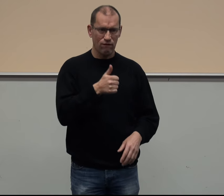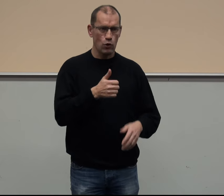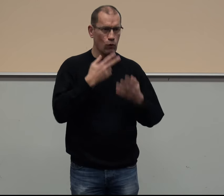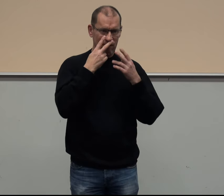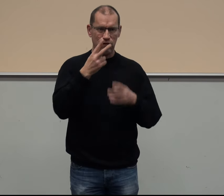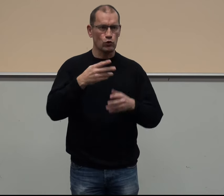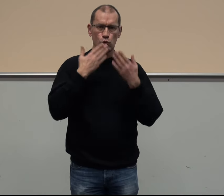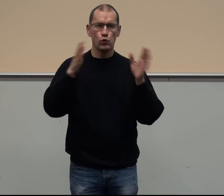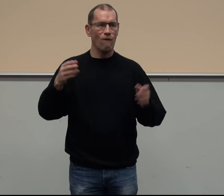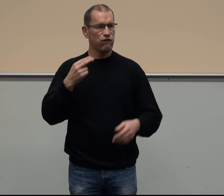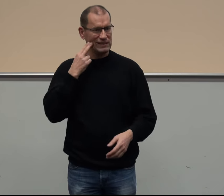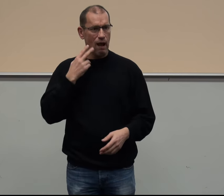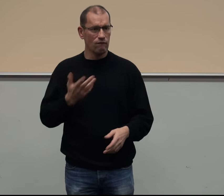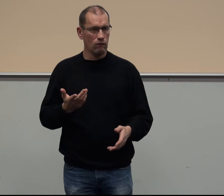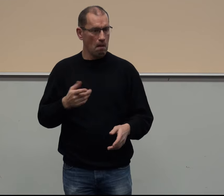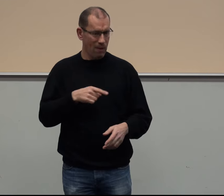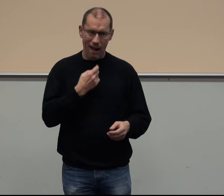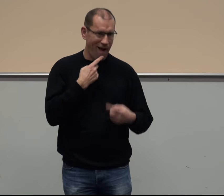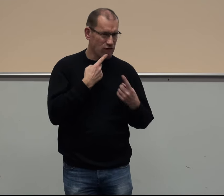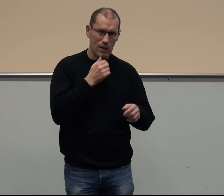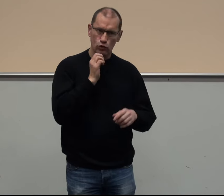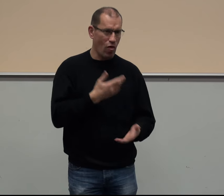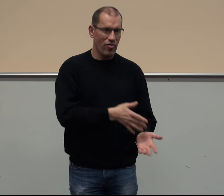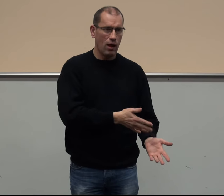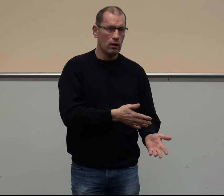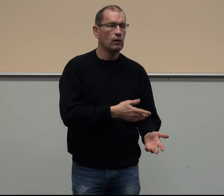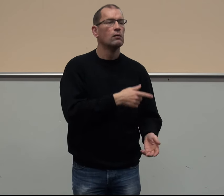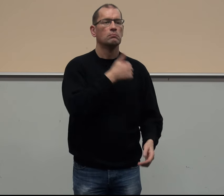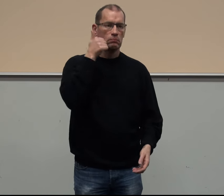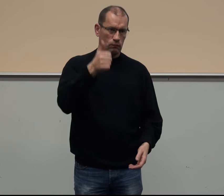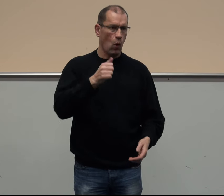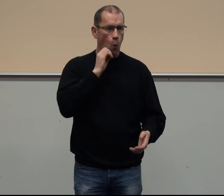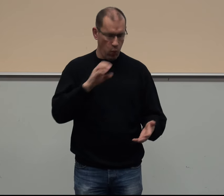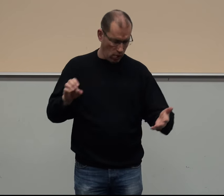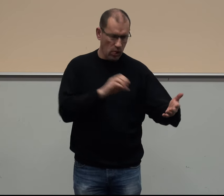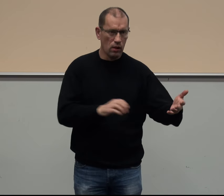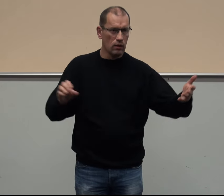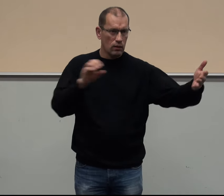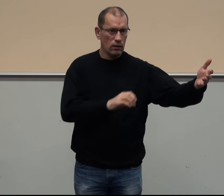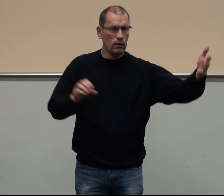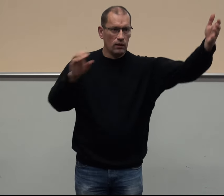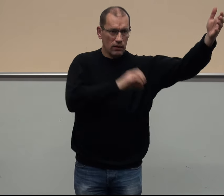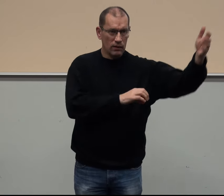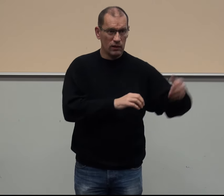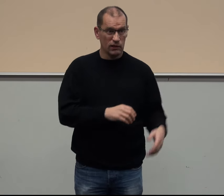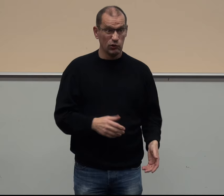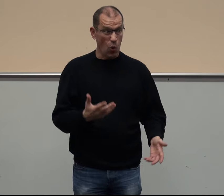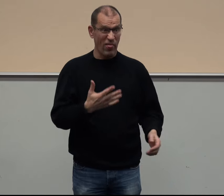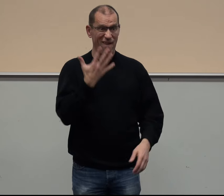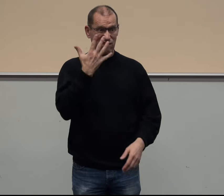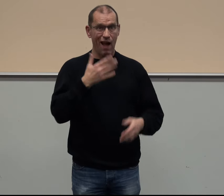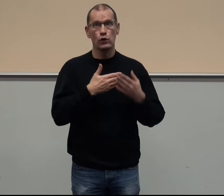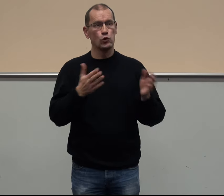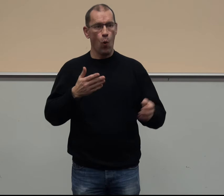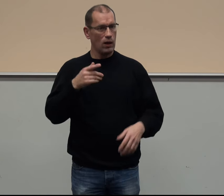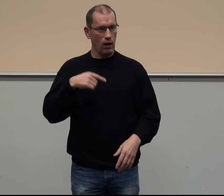Also, other visual shows that are suitable for deaf people without interpreting. So it's all about raising the awareness